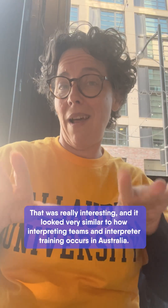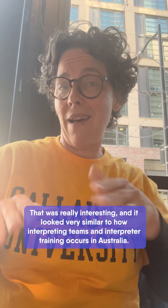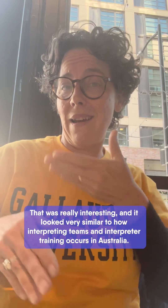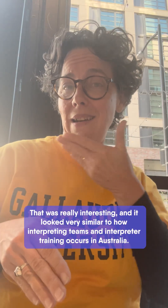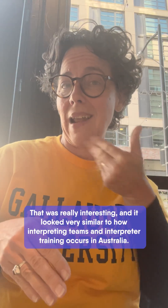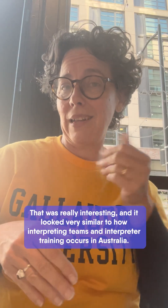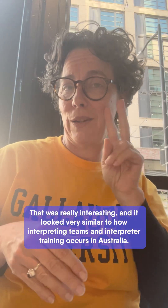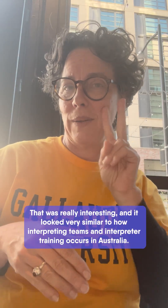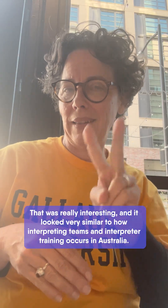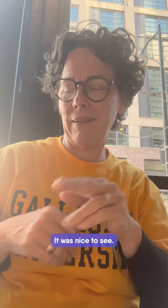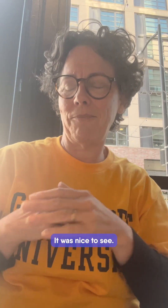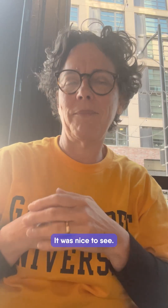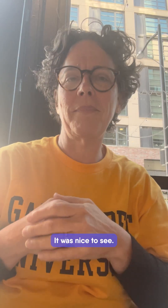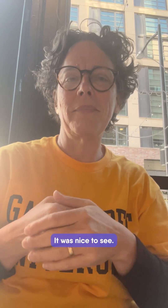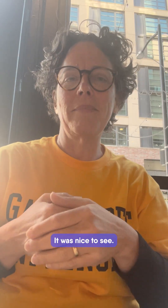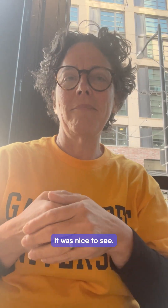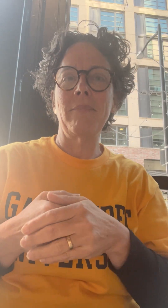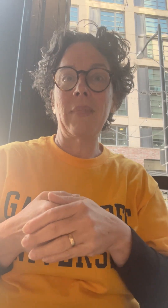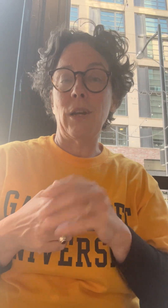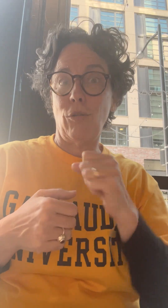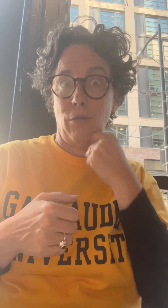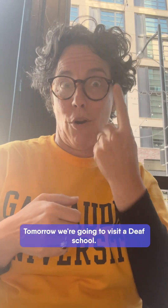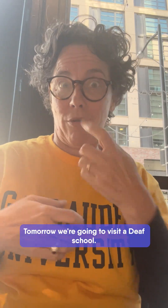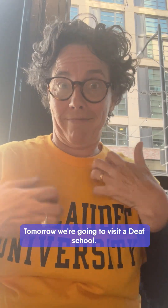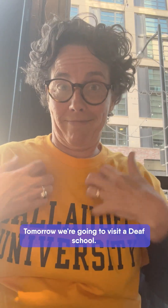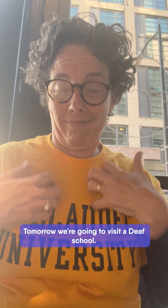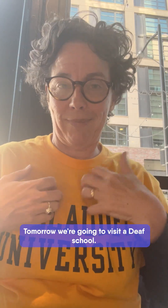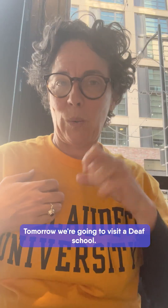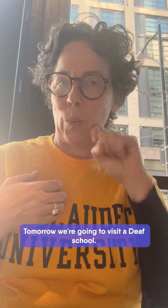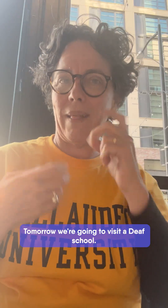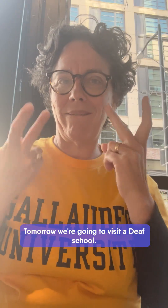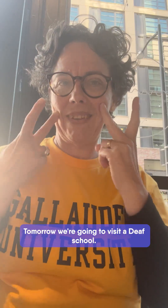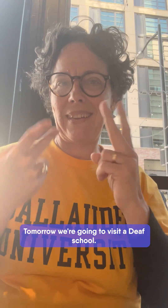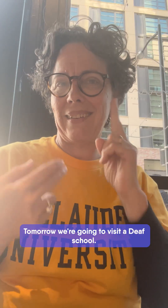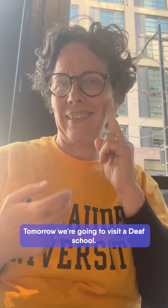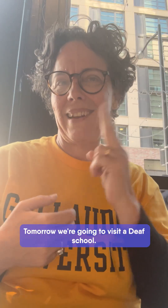occurs in Australia. It was nice to see. Tomorrow we're going to visit a deaf school.